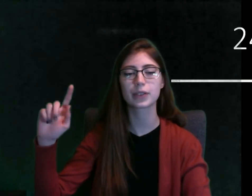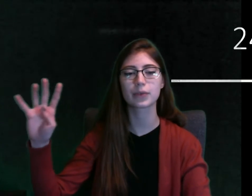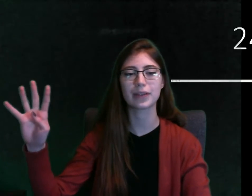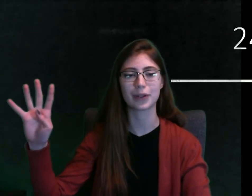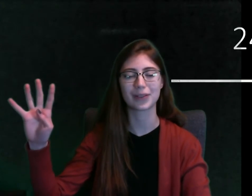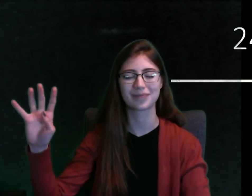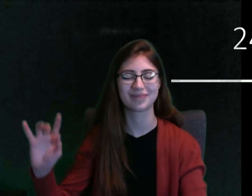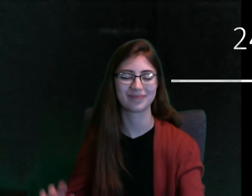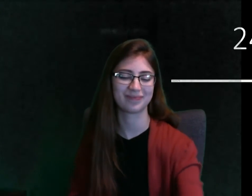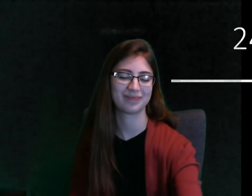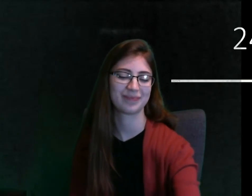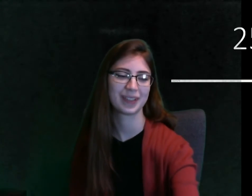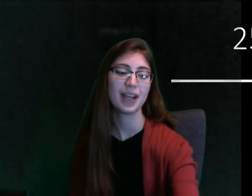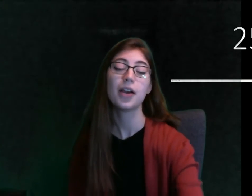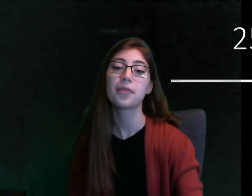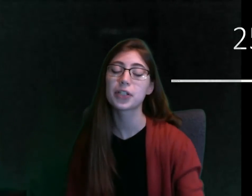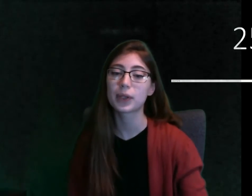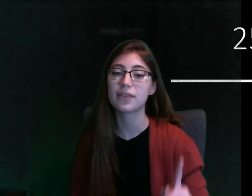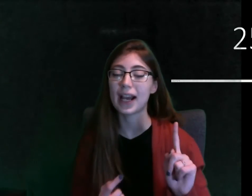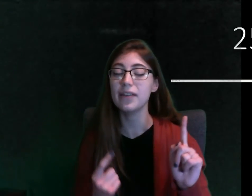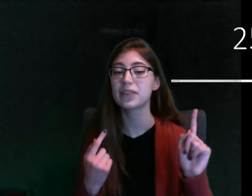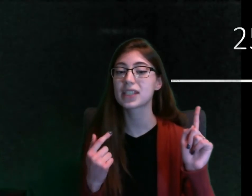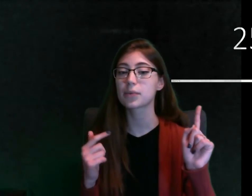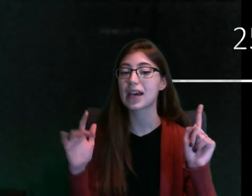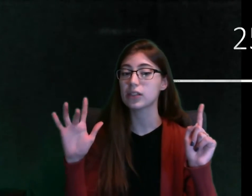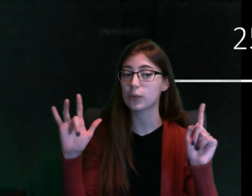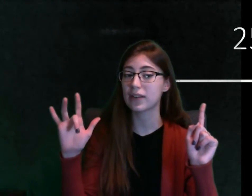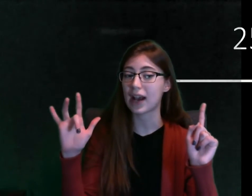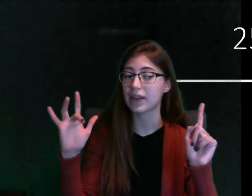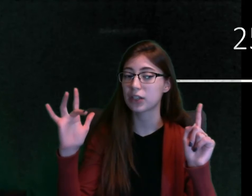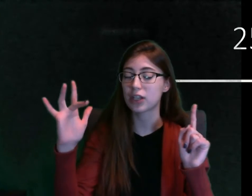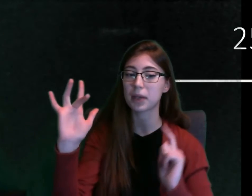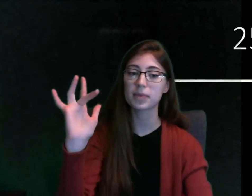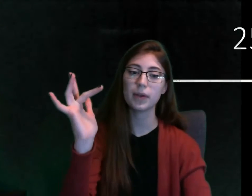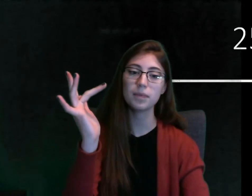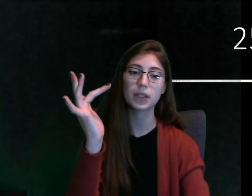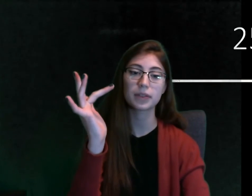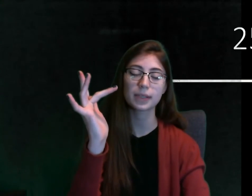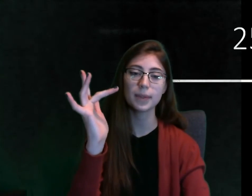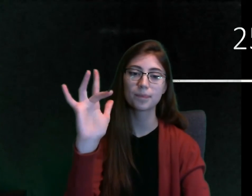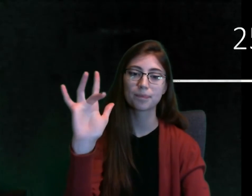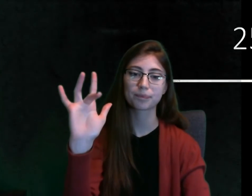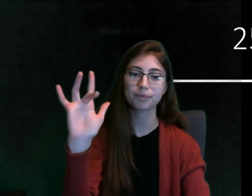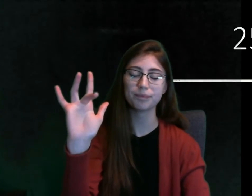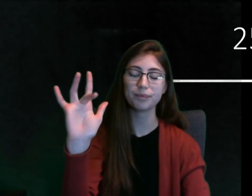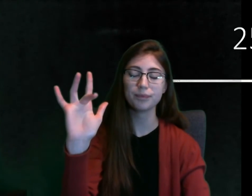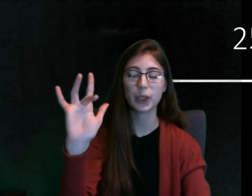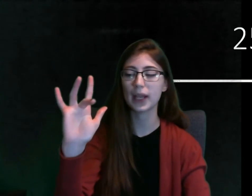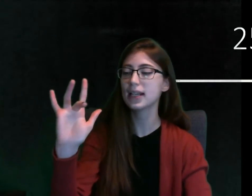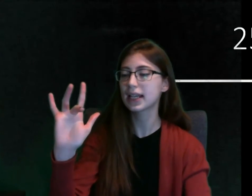24. For 25, this is where that 25 hand shape comes from. You know, this one. Okay, and you are